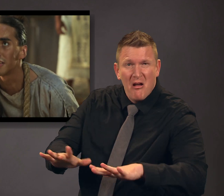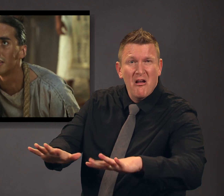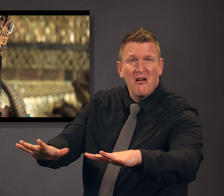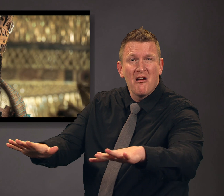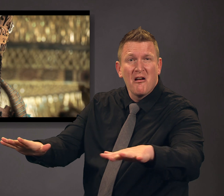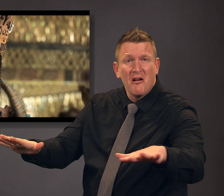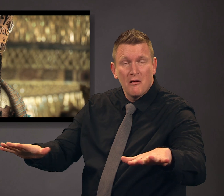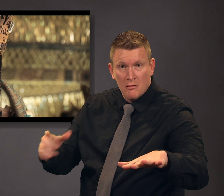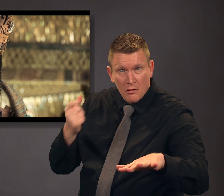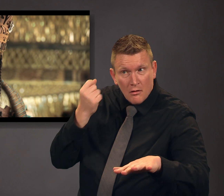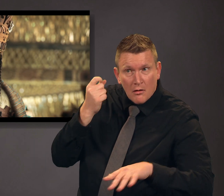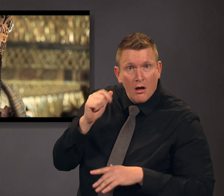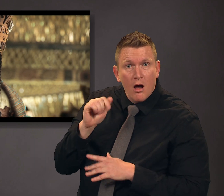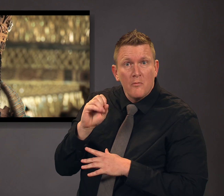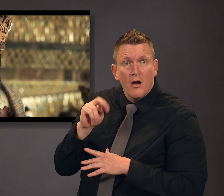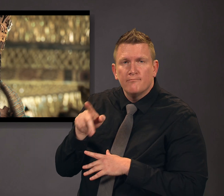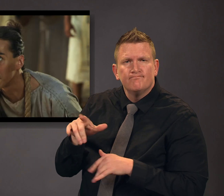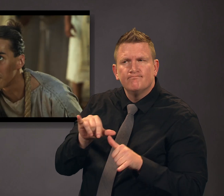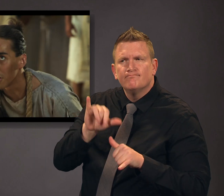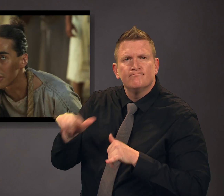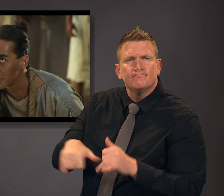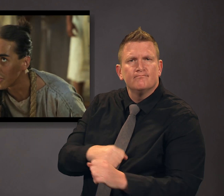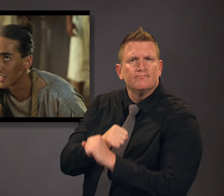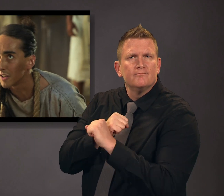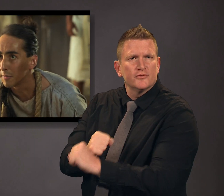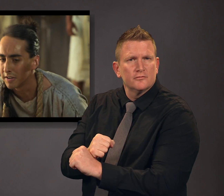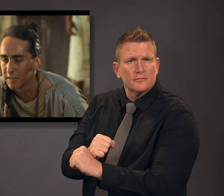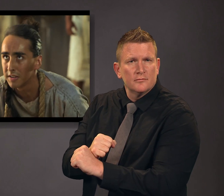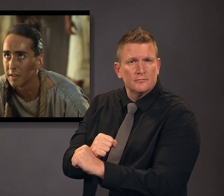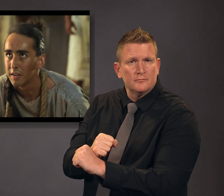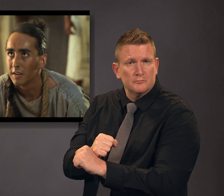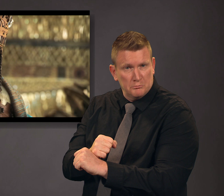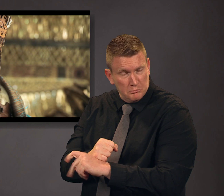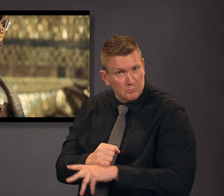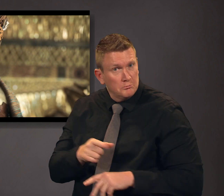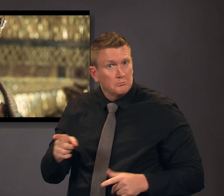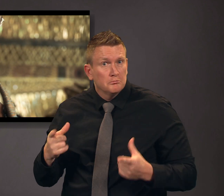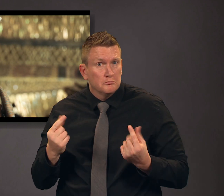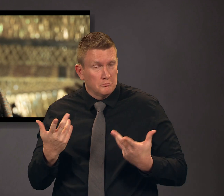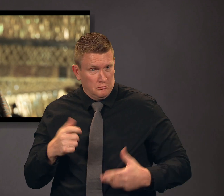flocks, but Ammon stood forth and defended them.